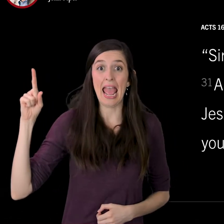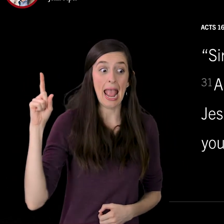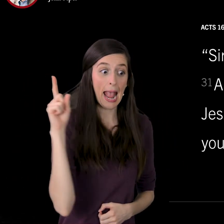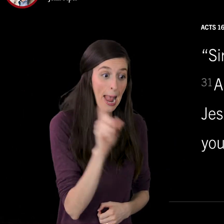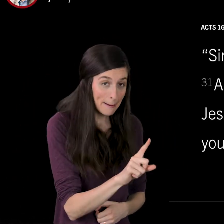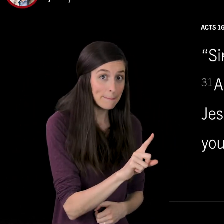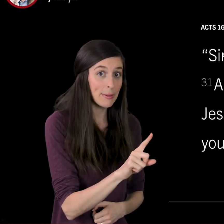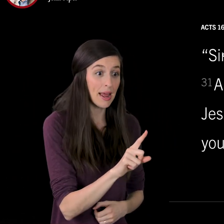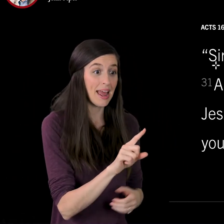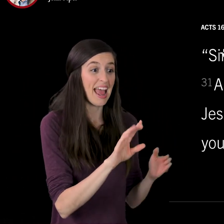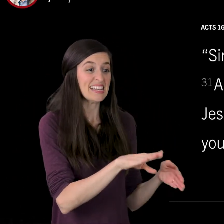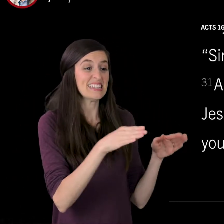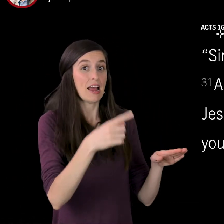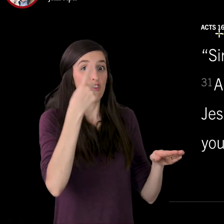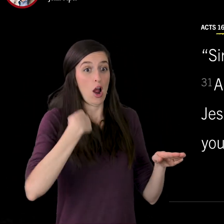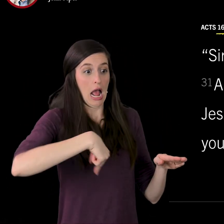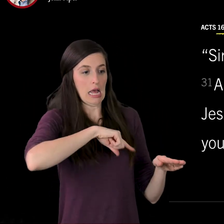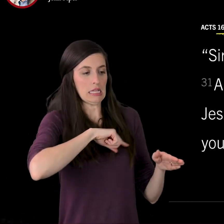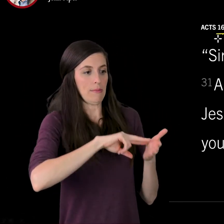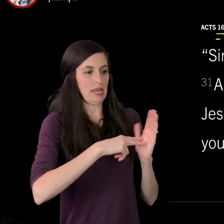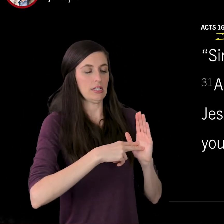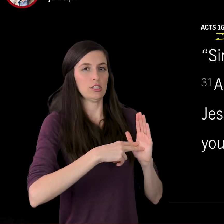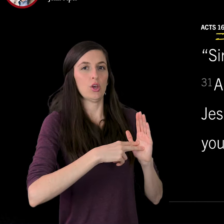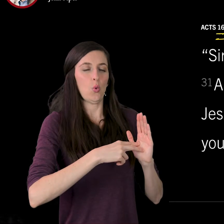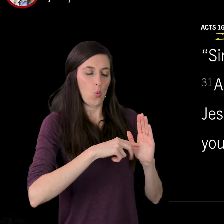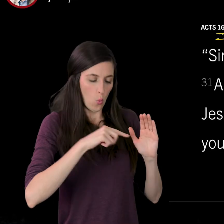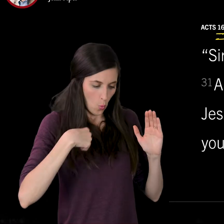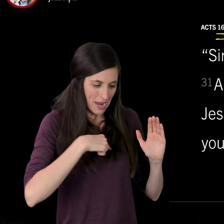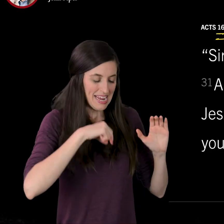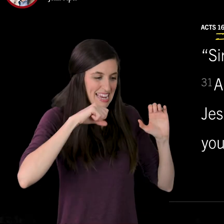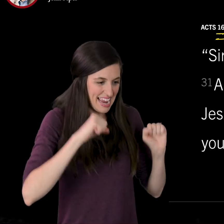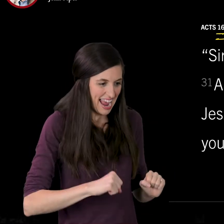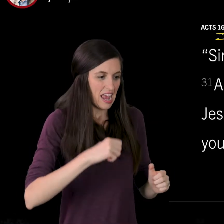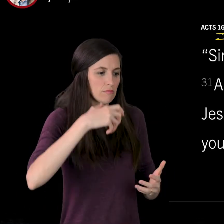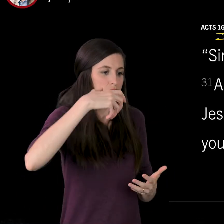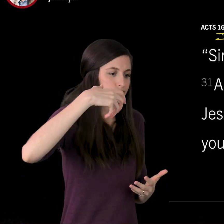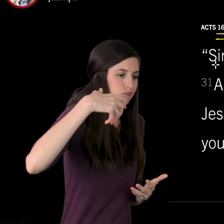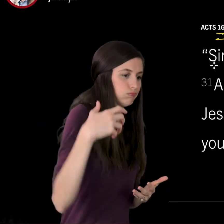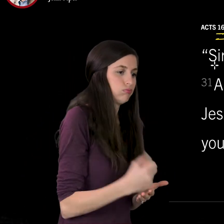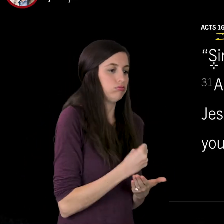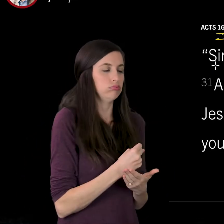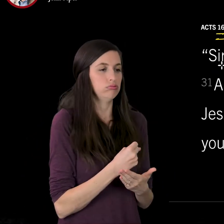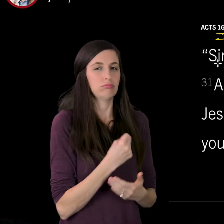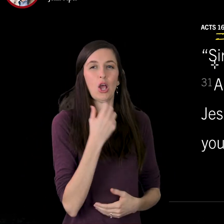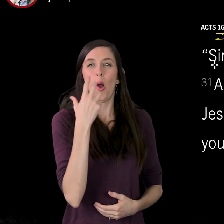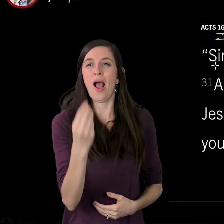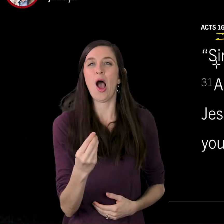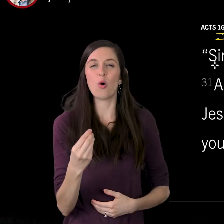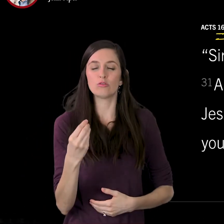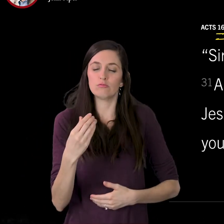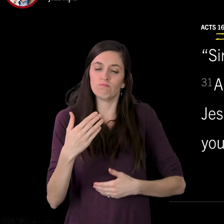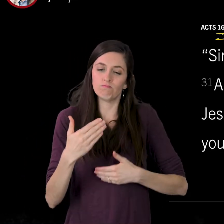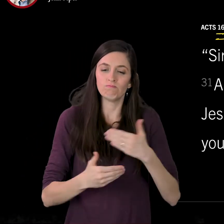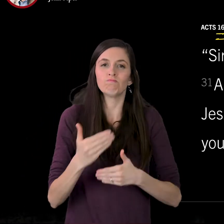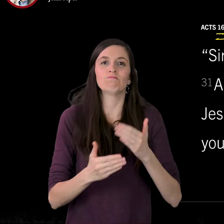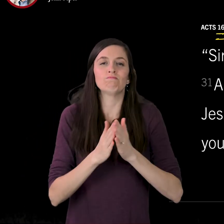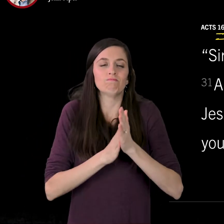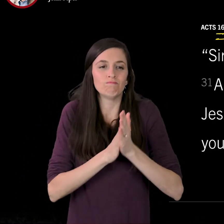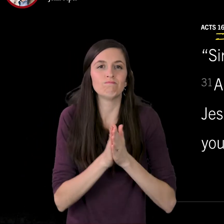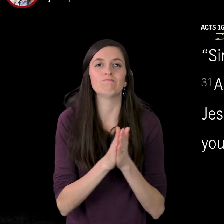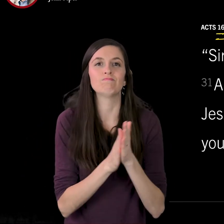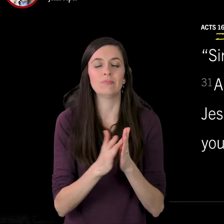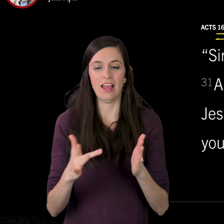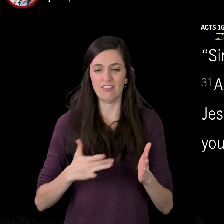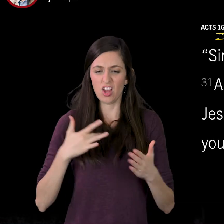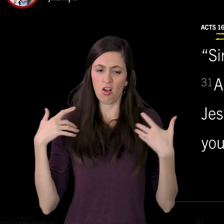the miracle here's what he says to the jailer when he asks sirs what must we